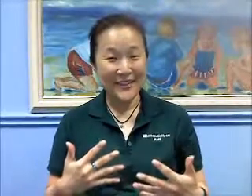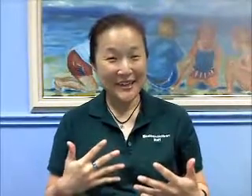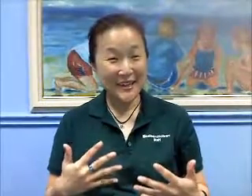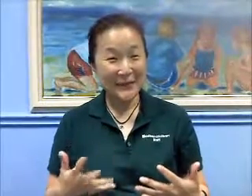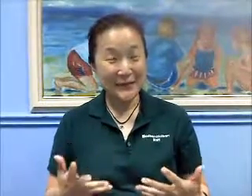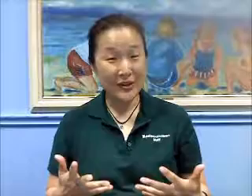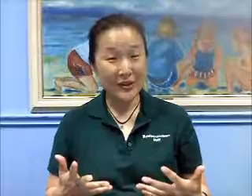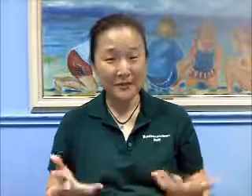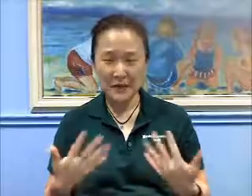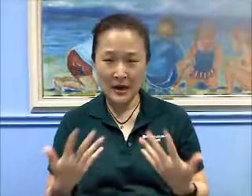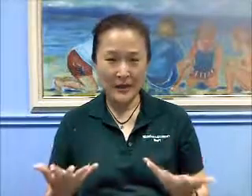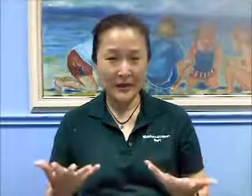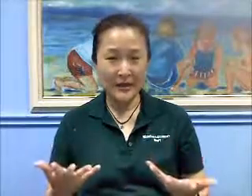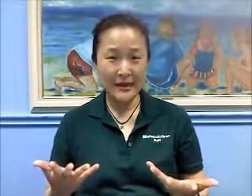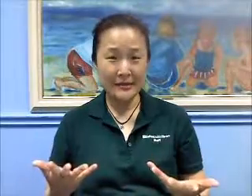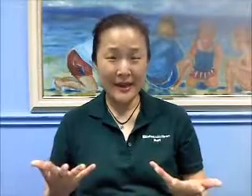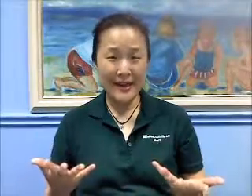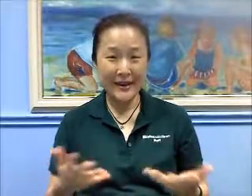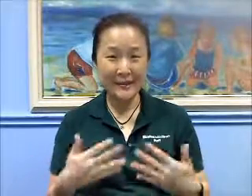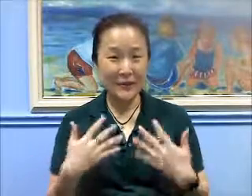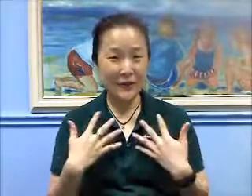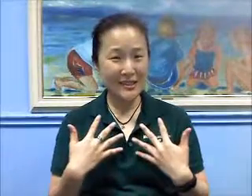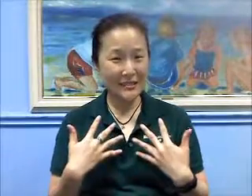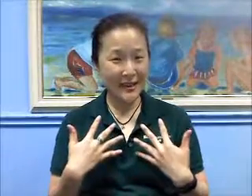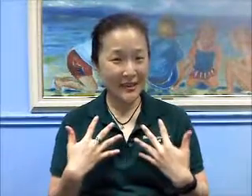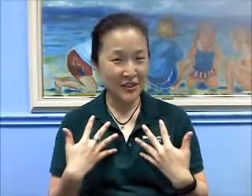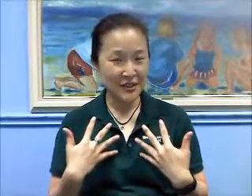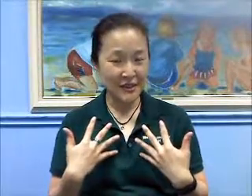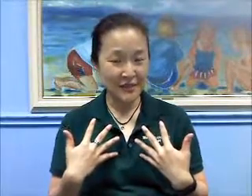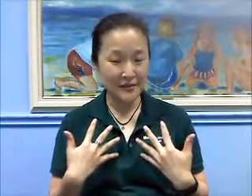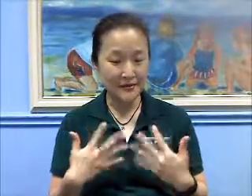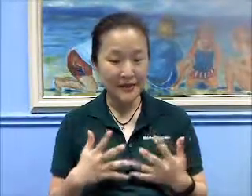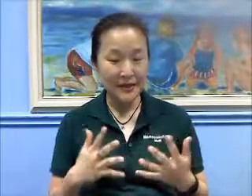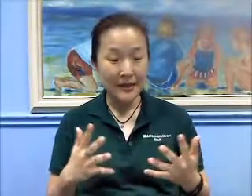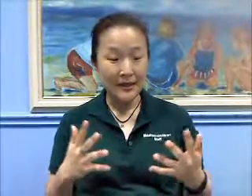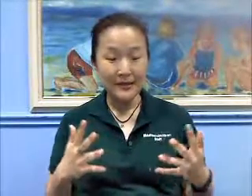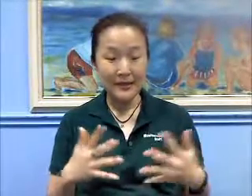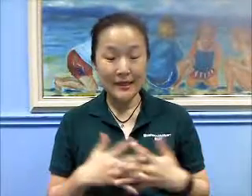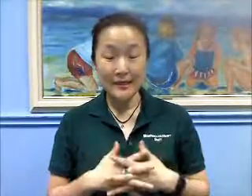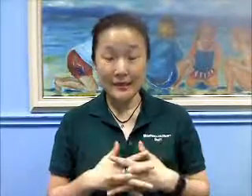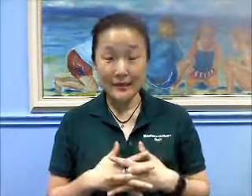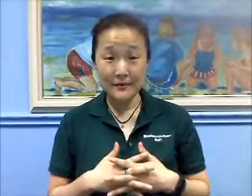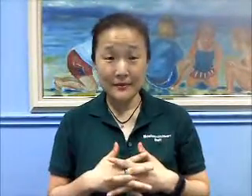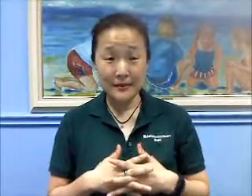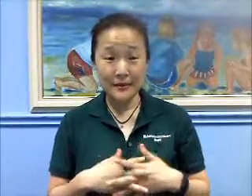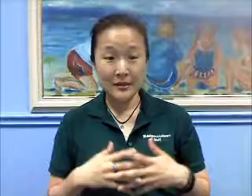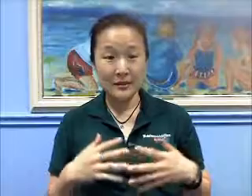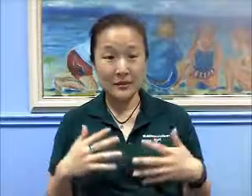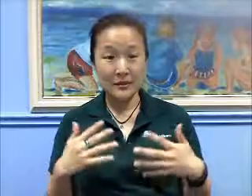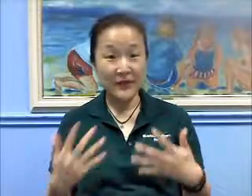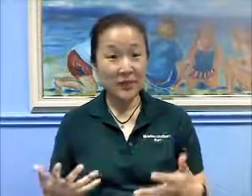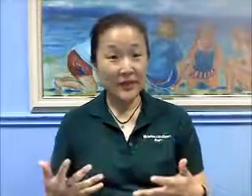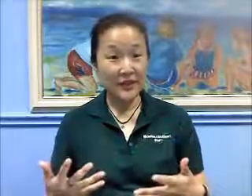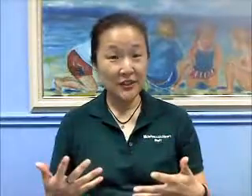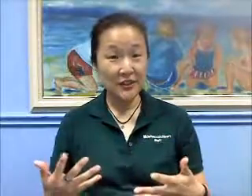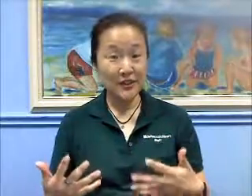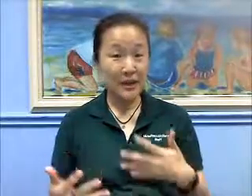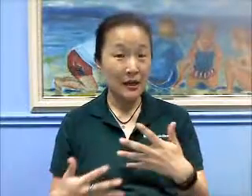I lost my voice, but I'm healthy and back, and my voice is back, as you can hear. So in Lesson 3, we learned about different locations and a